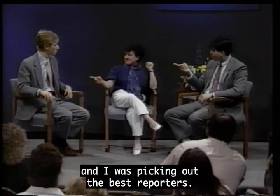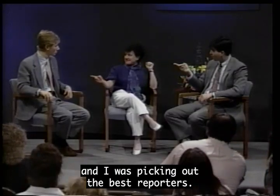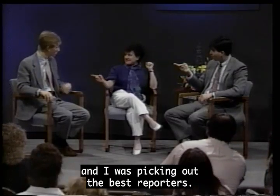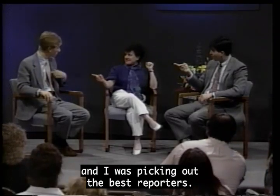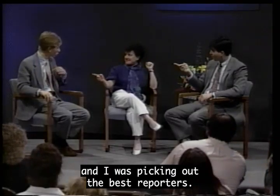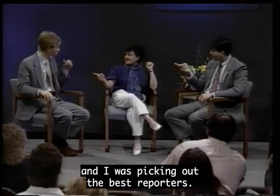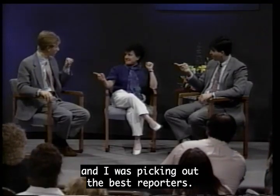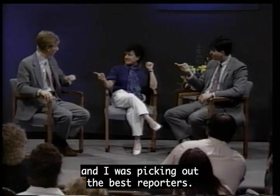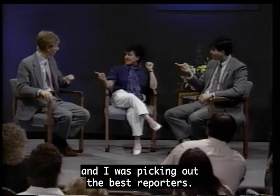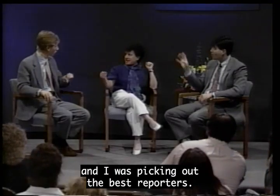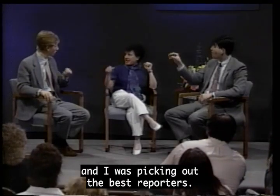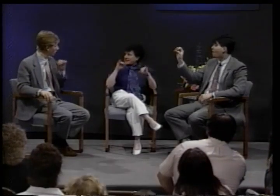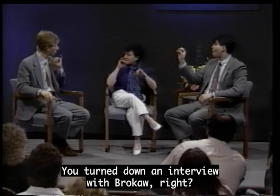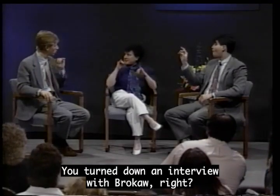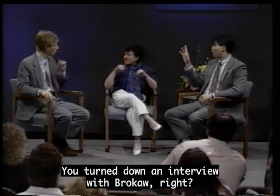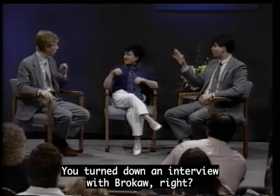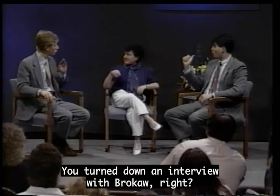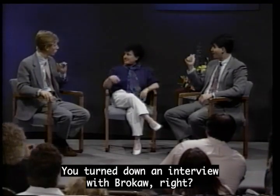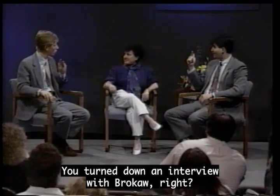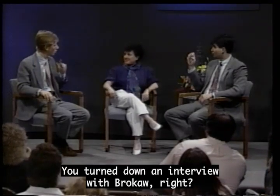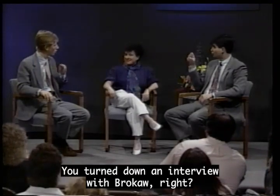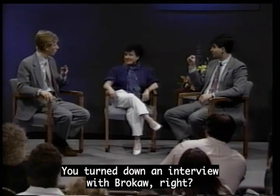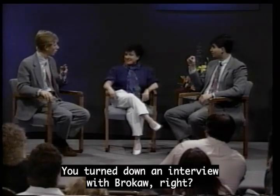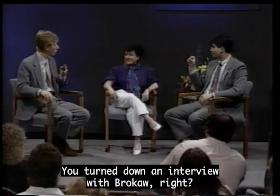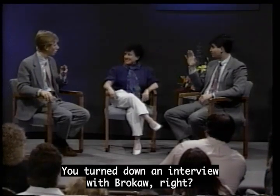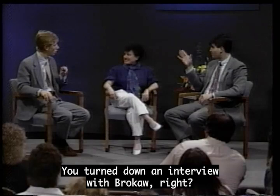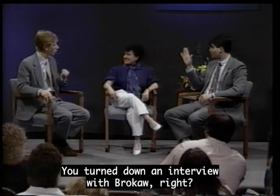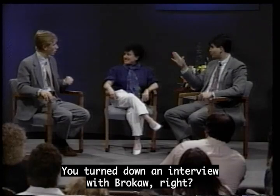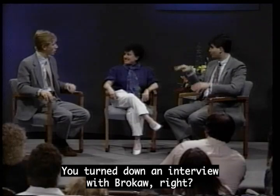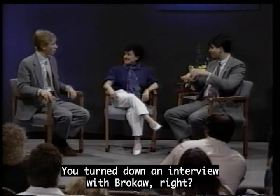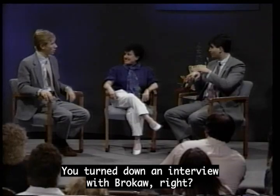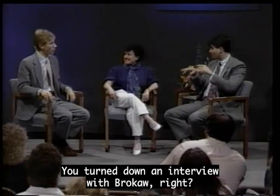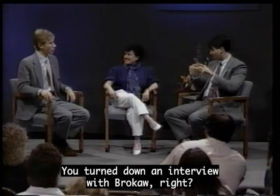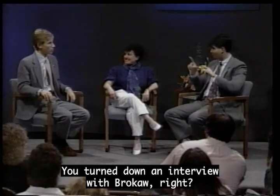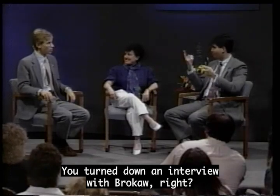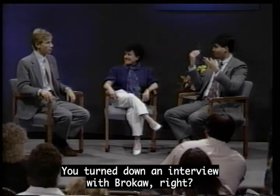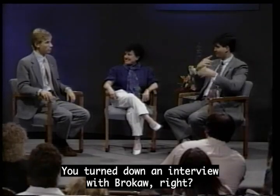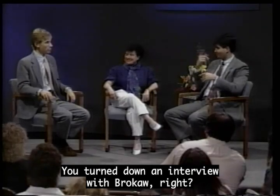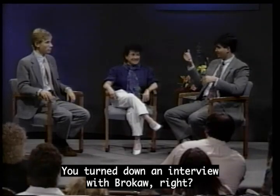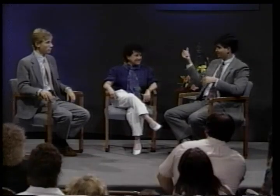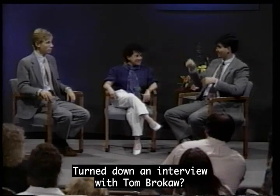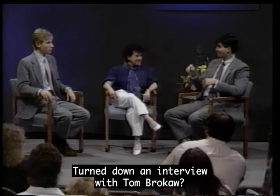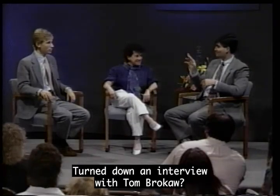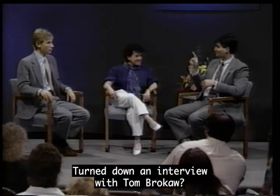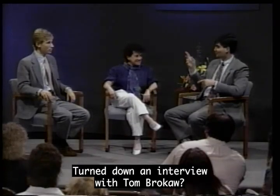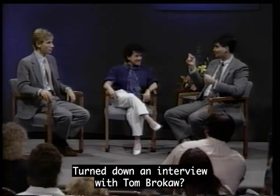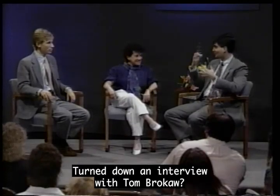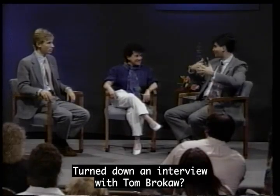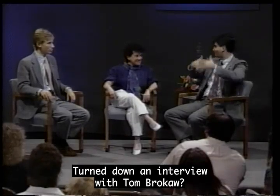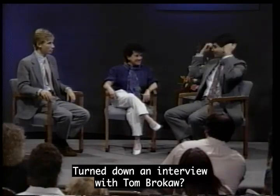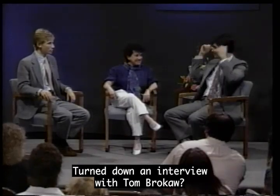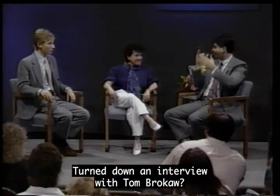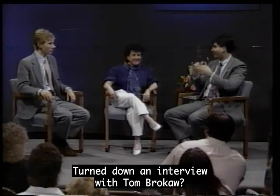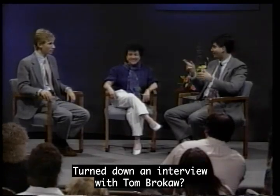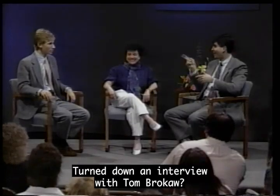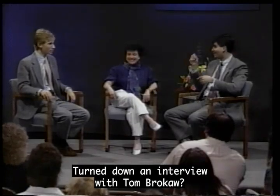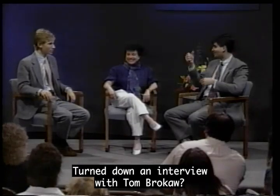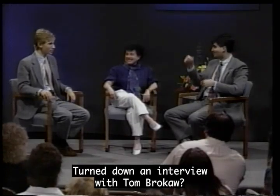with Brokaw, right? Turned down an interview with Tom Brokaw? I mean, I heard that. You turned down an interview with Brokaw. I thought that was